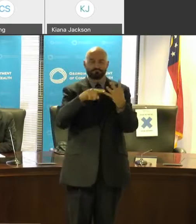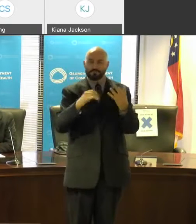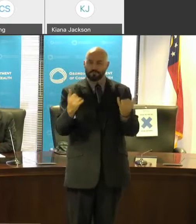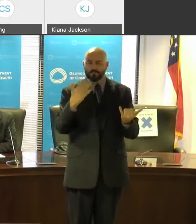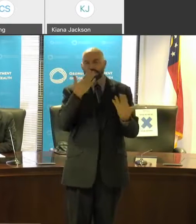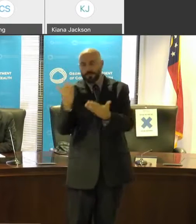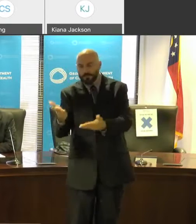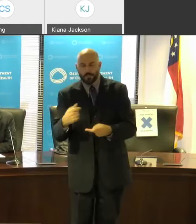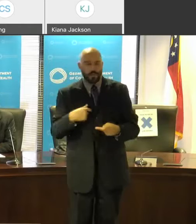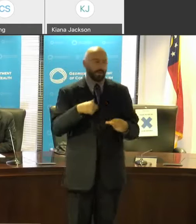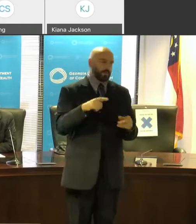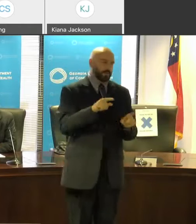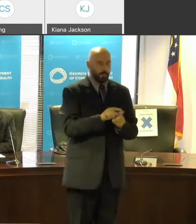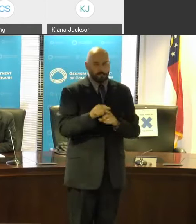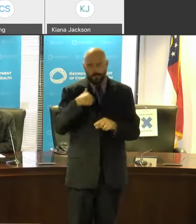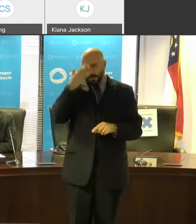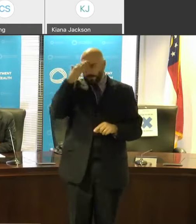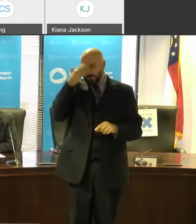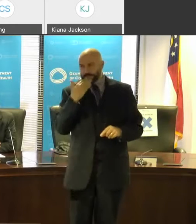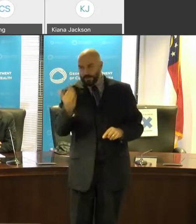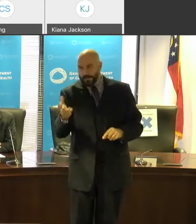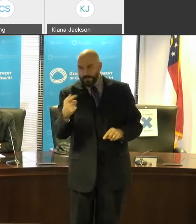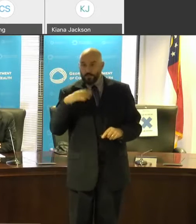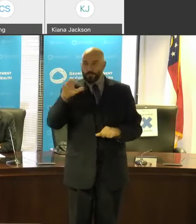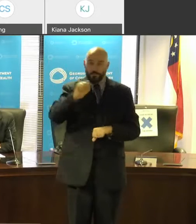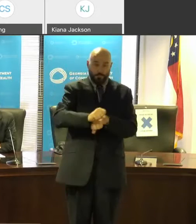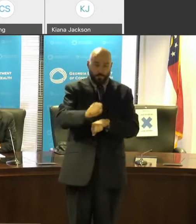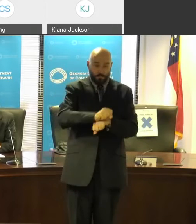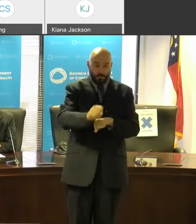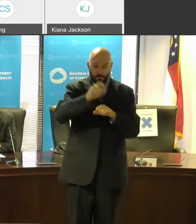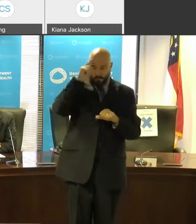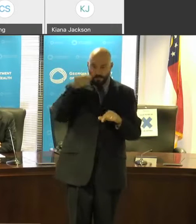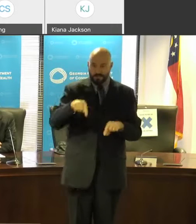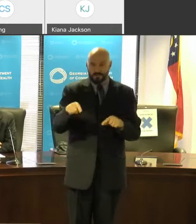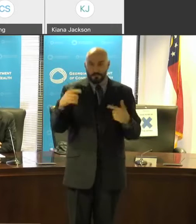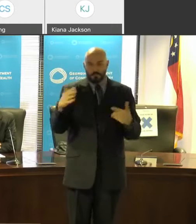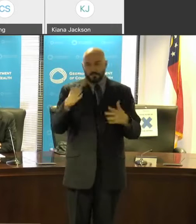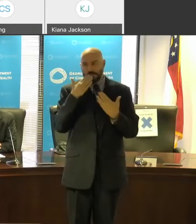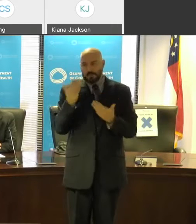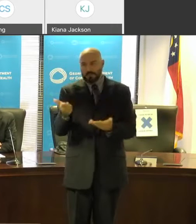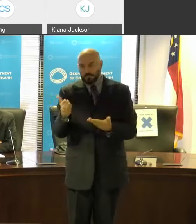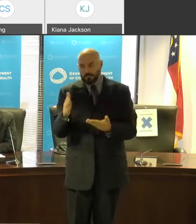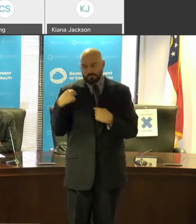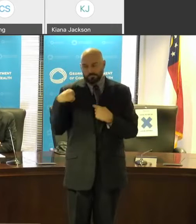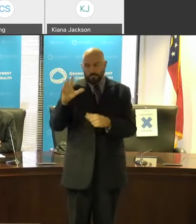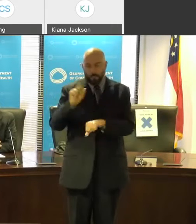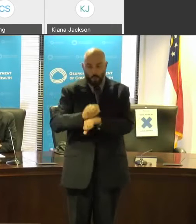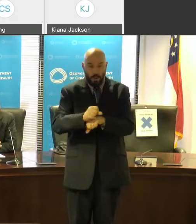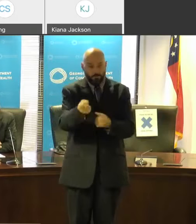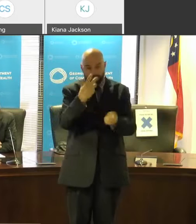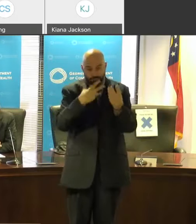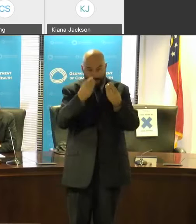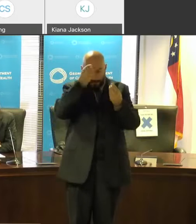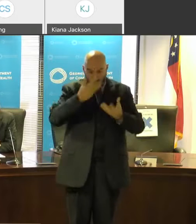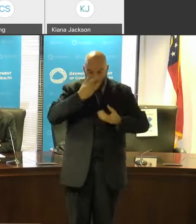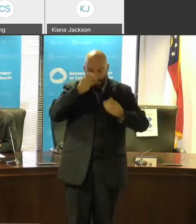you. I know that the work that goes into this, and thank you for providing all the information to us on the